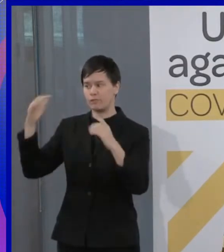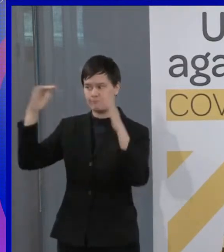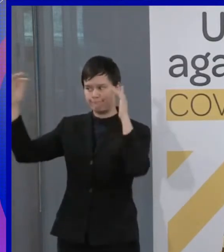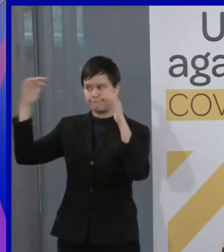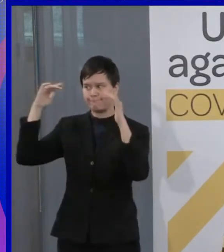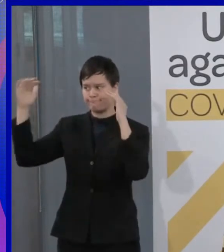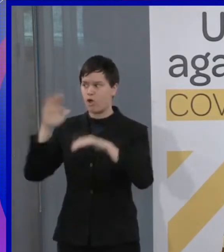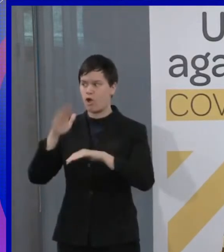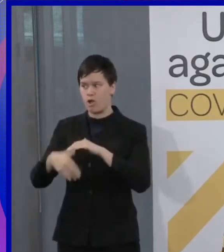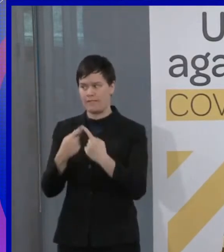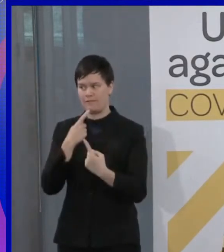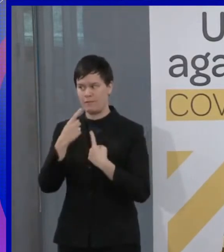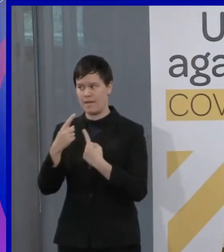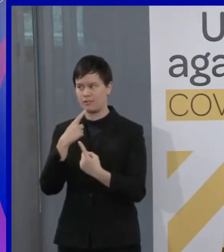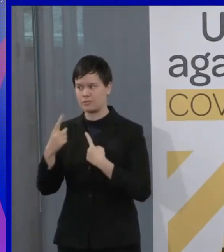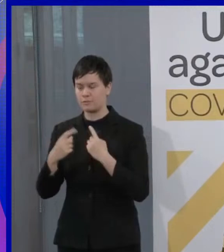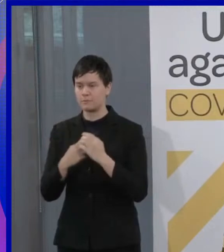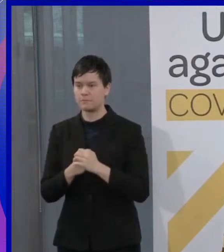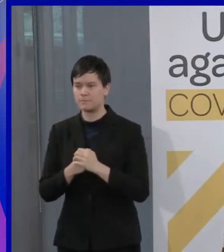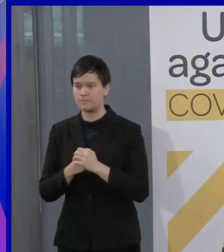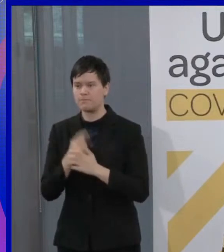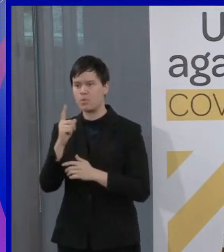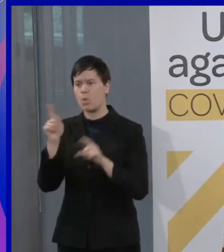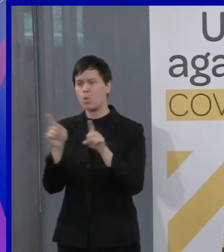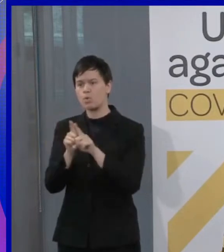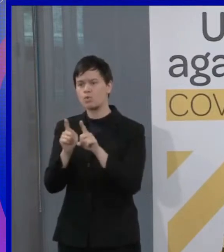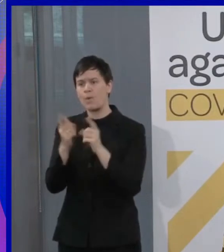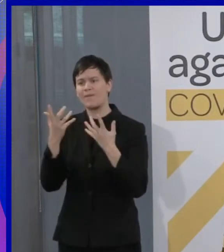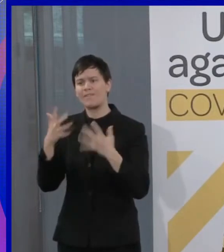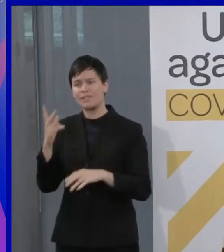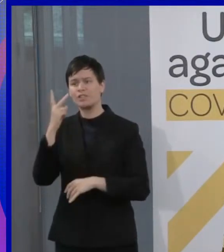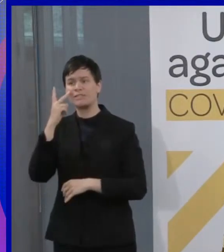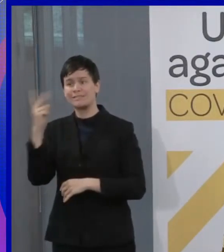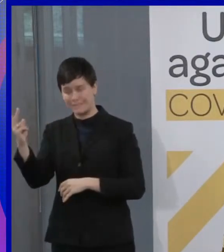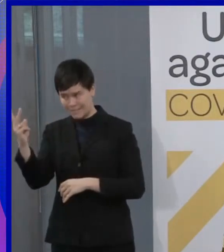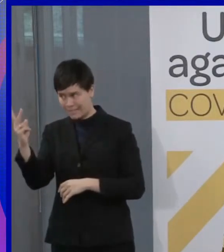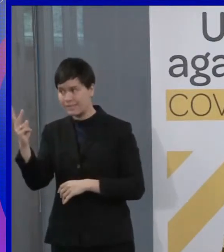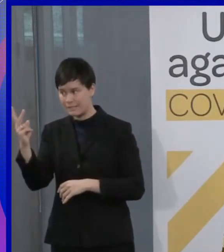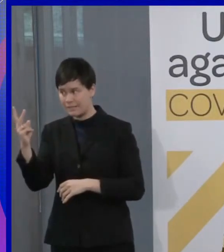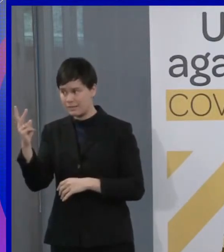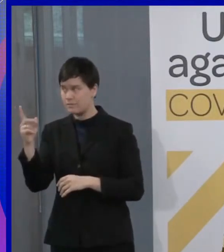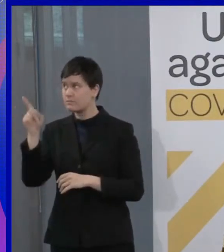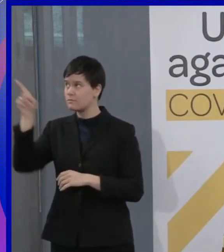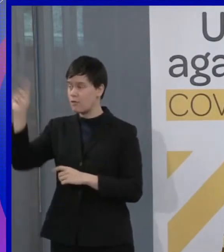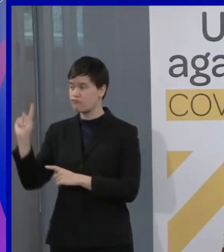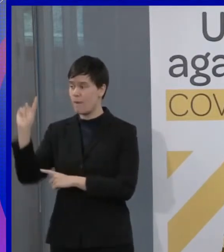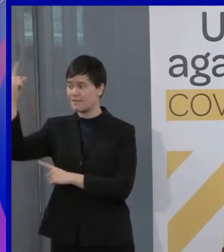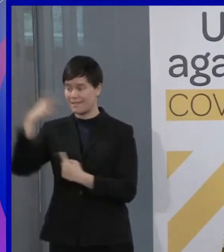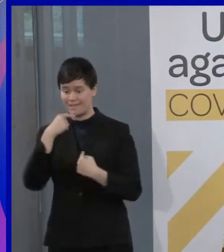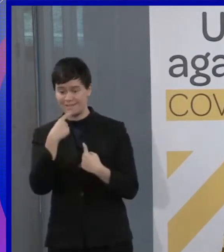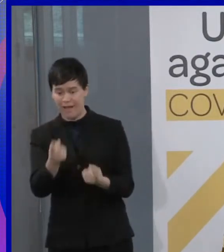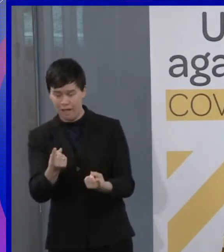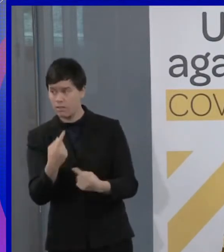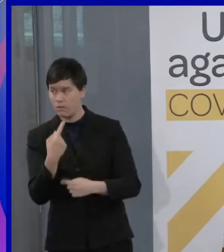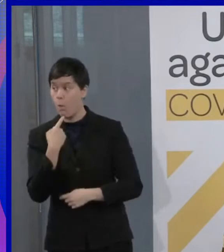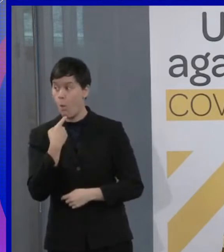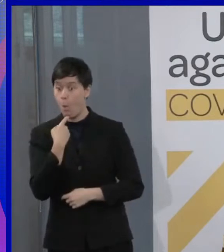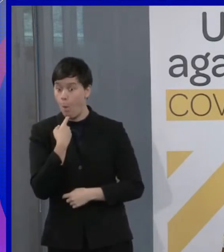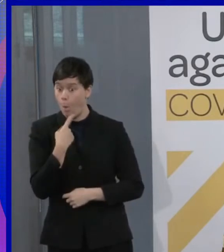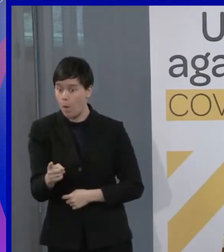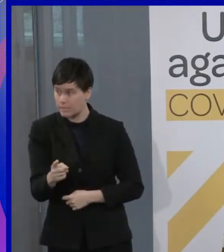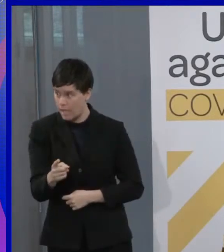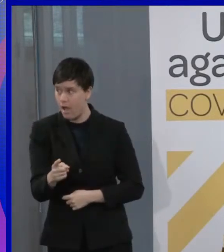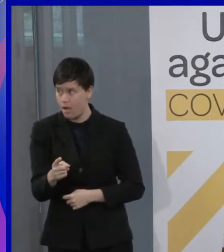an outbreak. We have seen border workers actually instructed under an order to be tested. I think the other thing I would say is